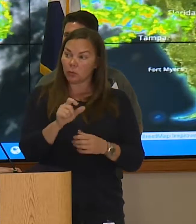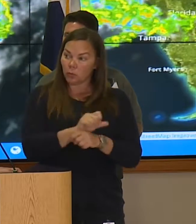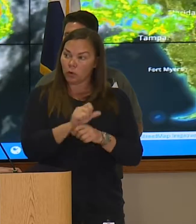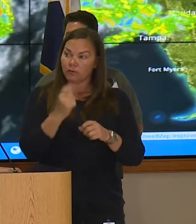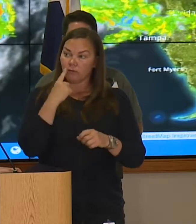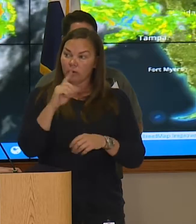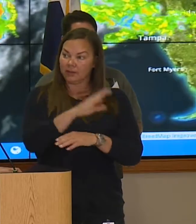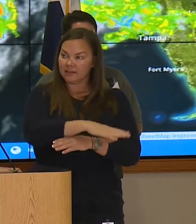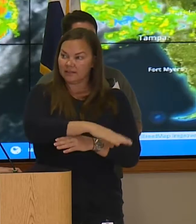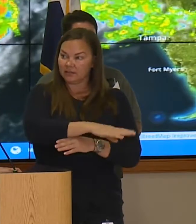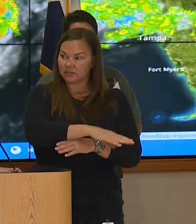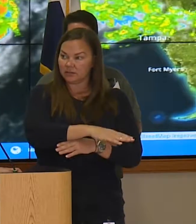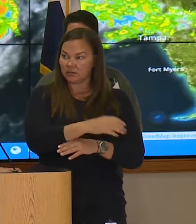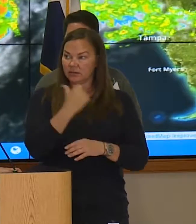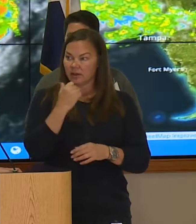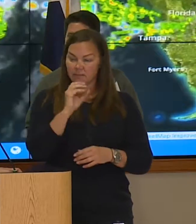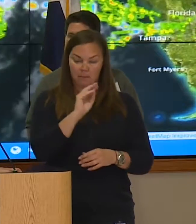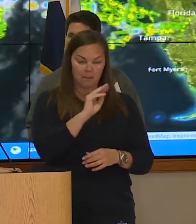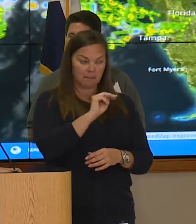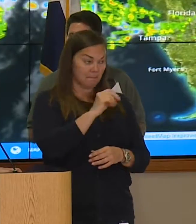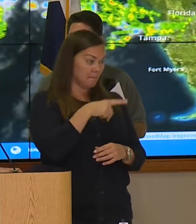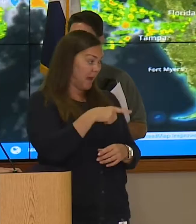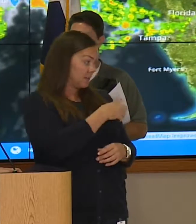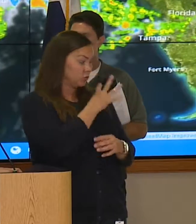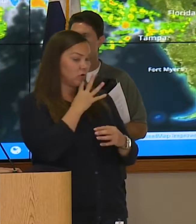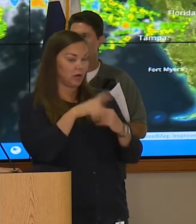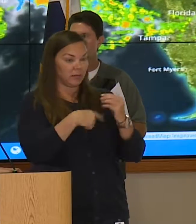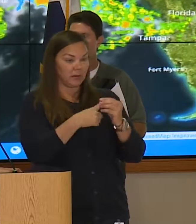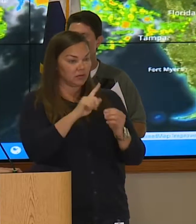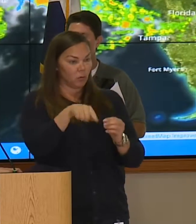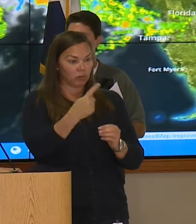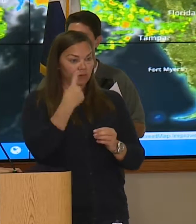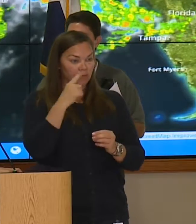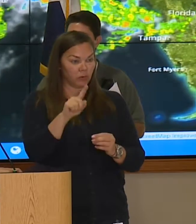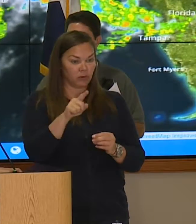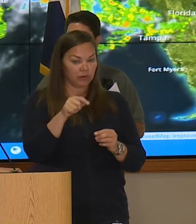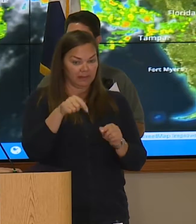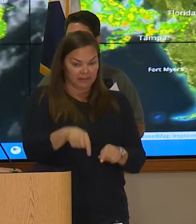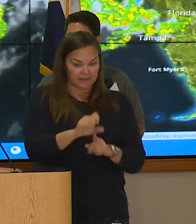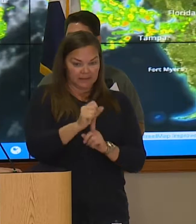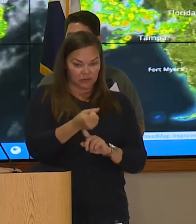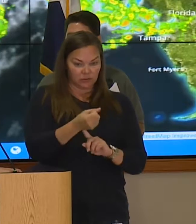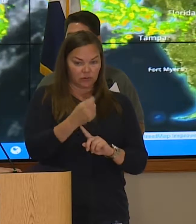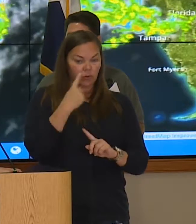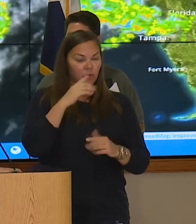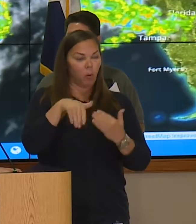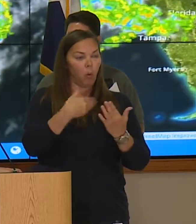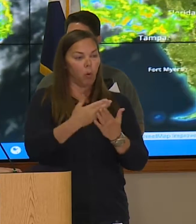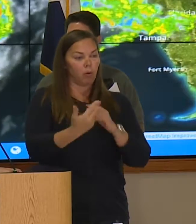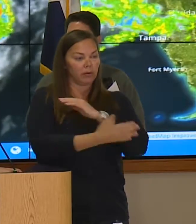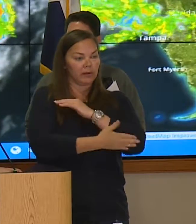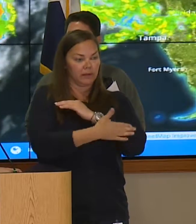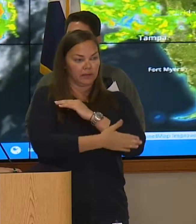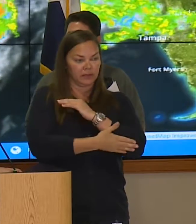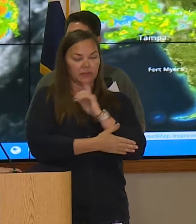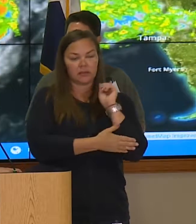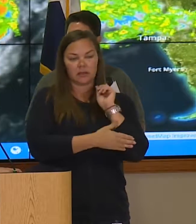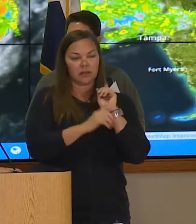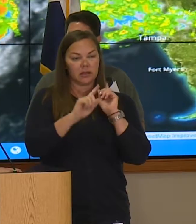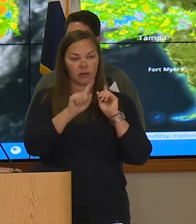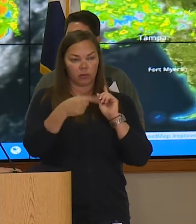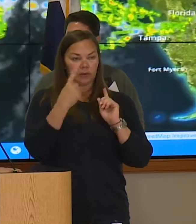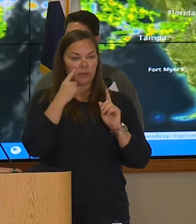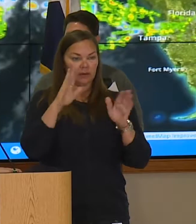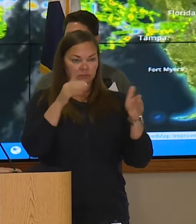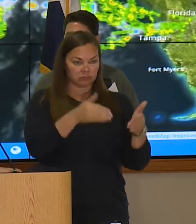work on that for the evening briefing. Those maps that you're talking about, is that strictly for this situation, or is it the whole county? It is strictly for